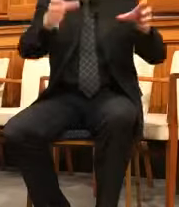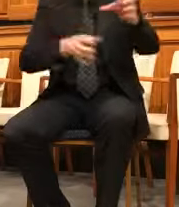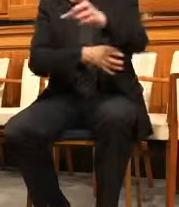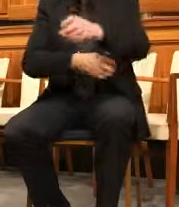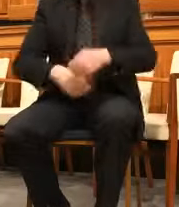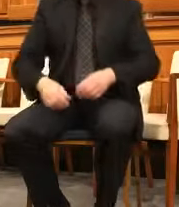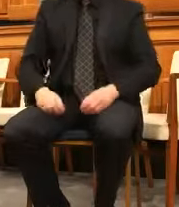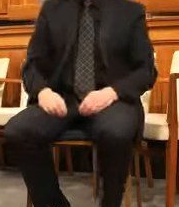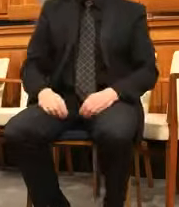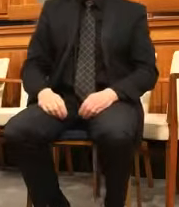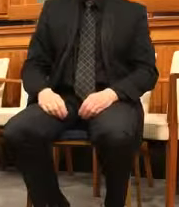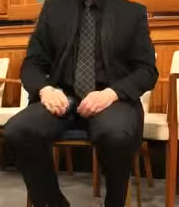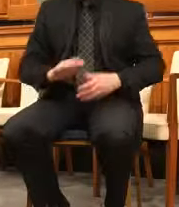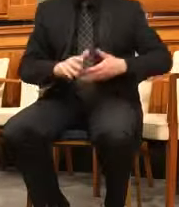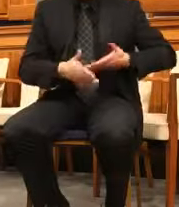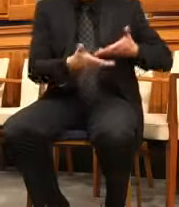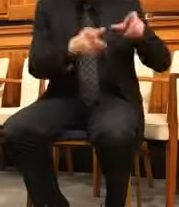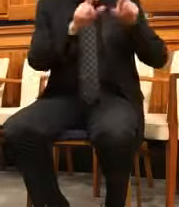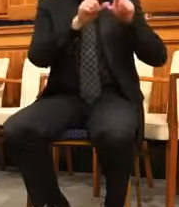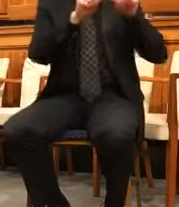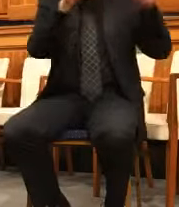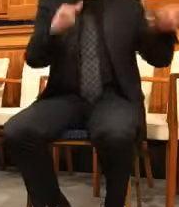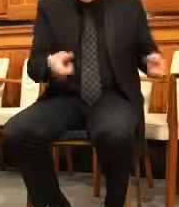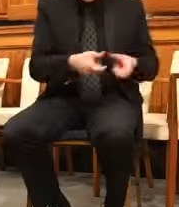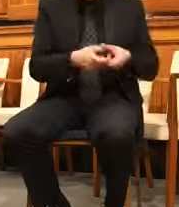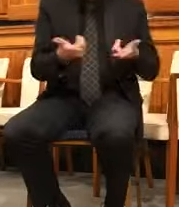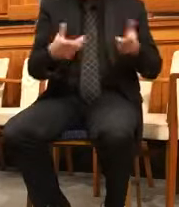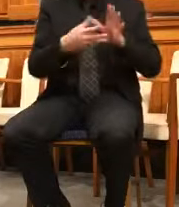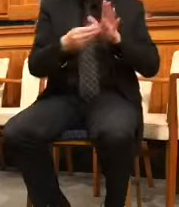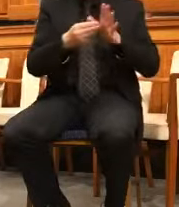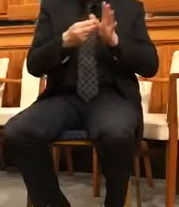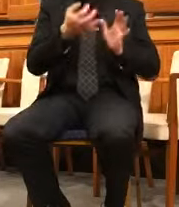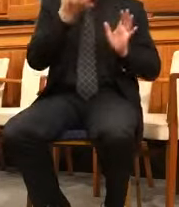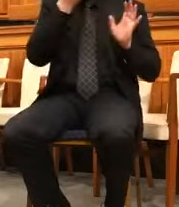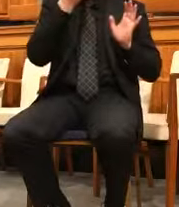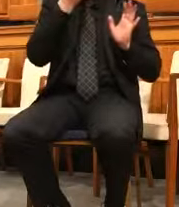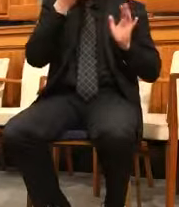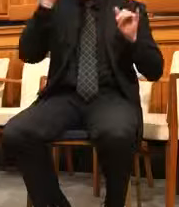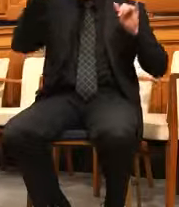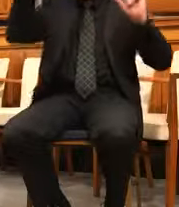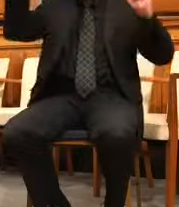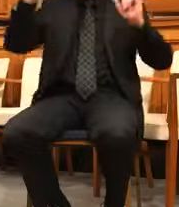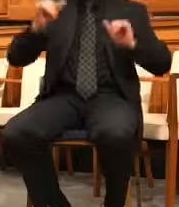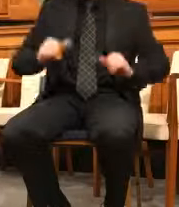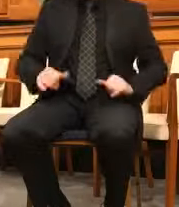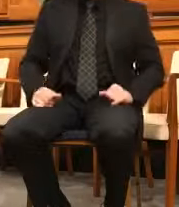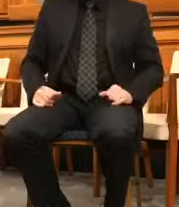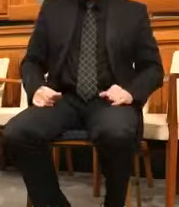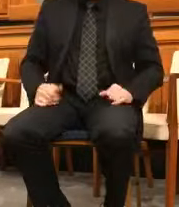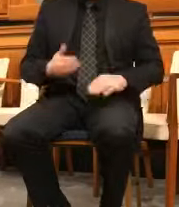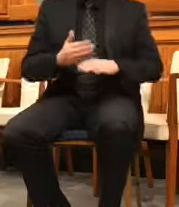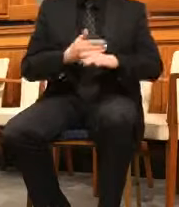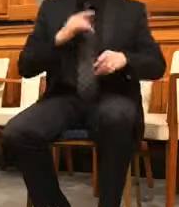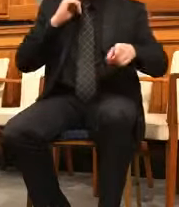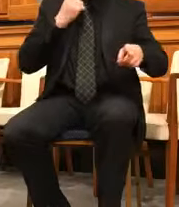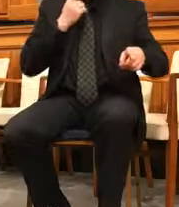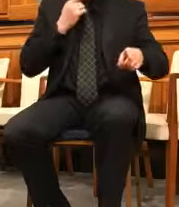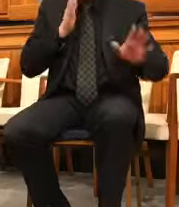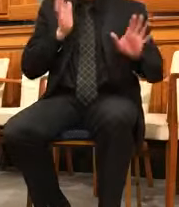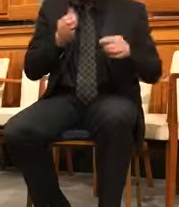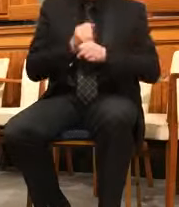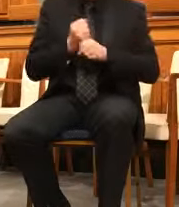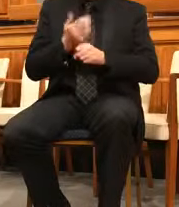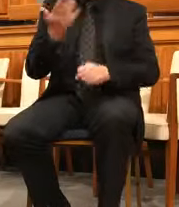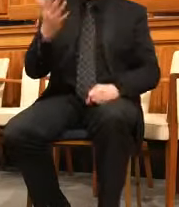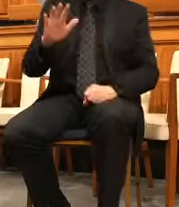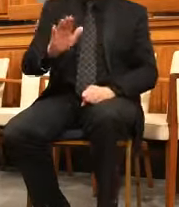a bullock. Before you do so, you will lay your hand upon the head of the bullock. This is all way in the past. But you see